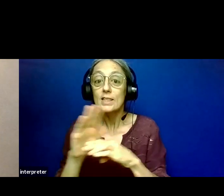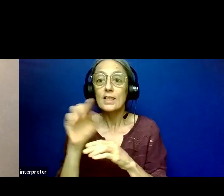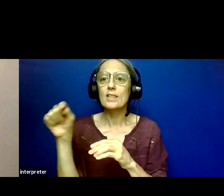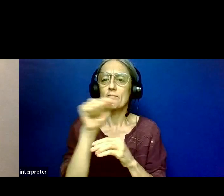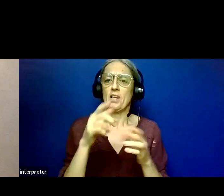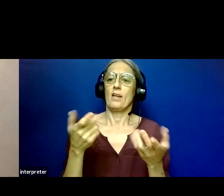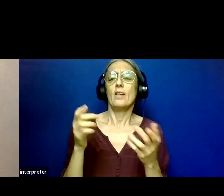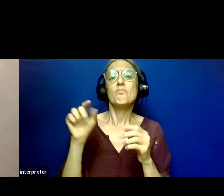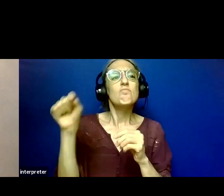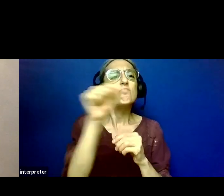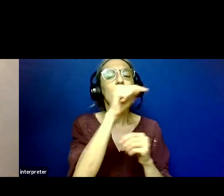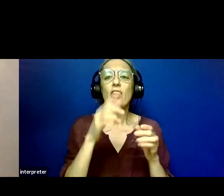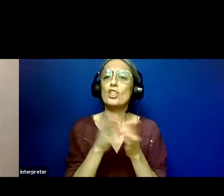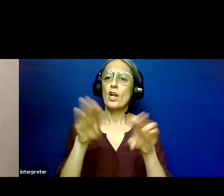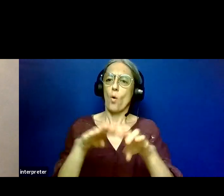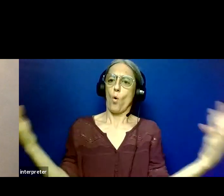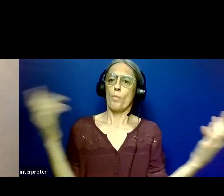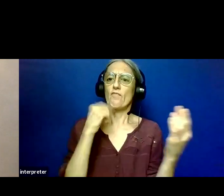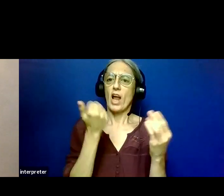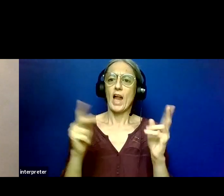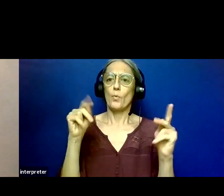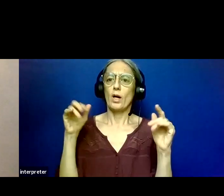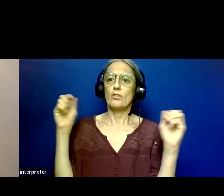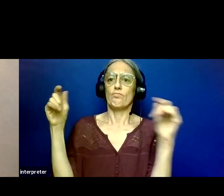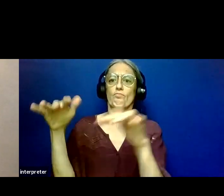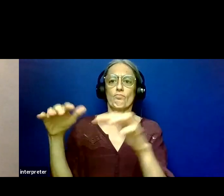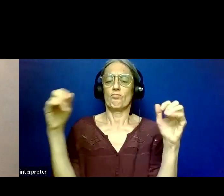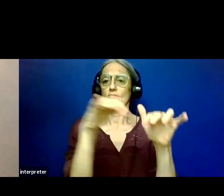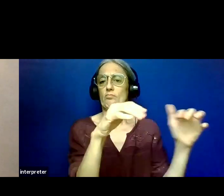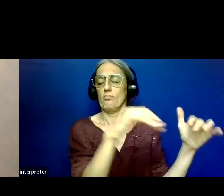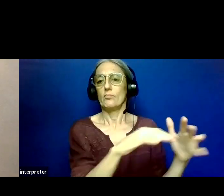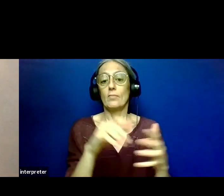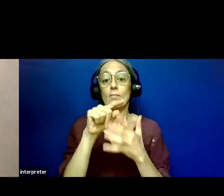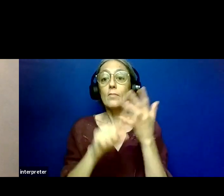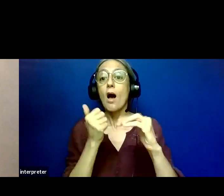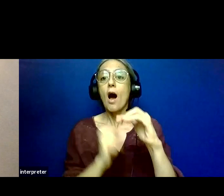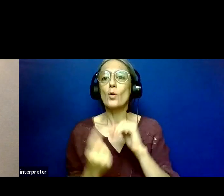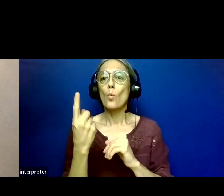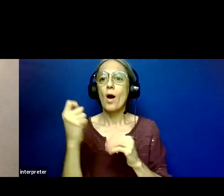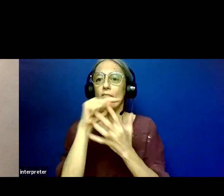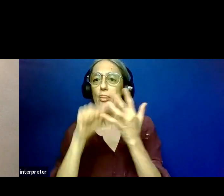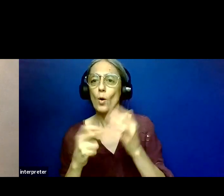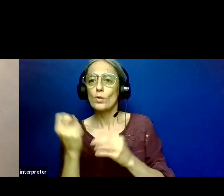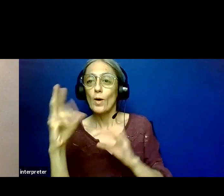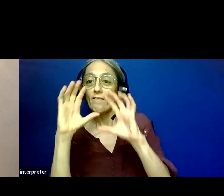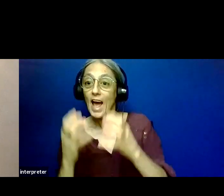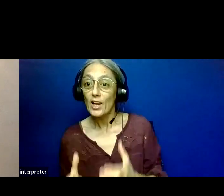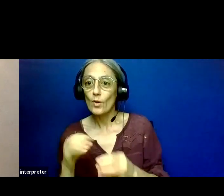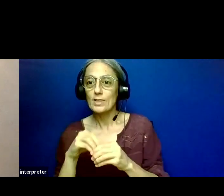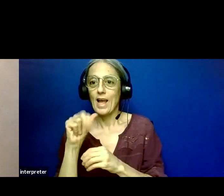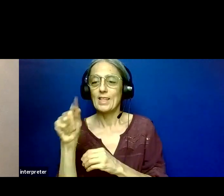to the public and fall into one of the 12 categories listed in the ADA, and I'm going to go through them